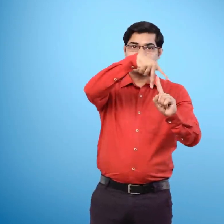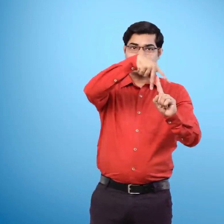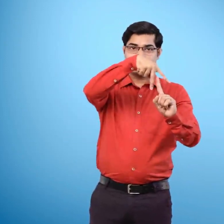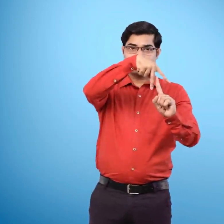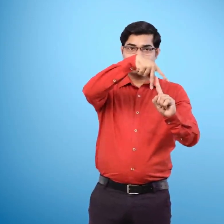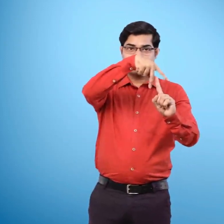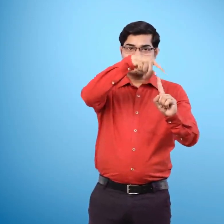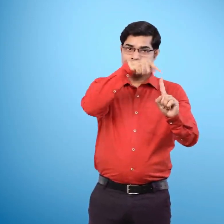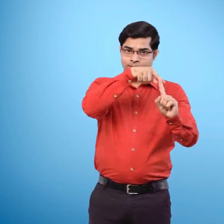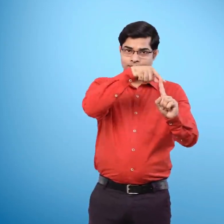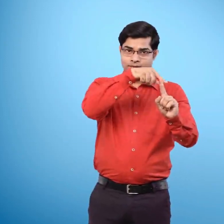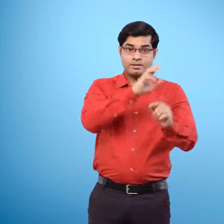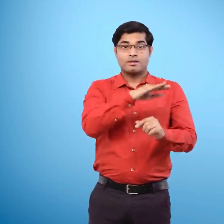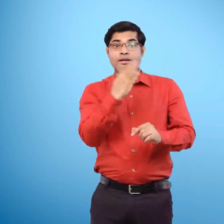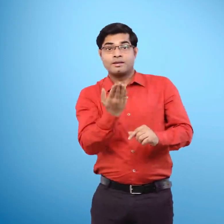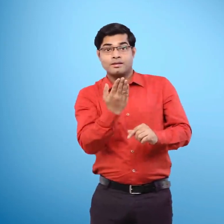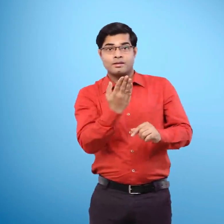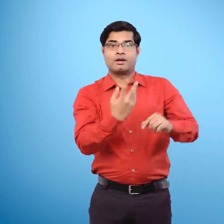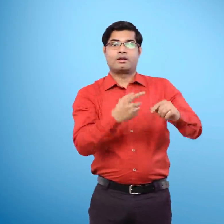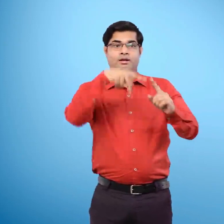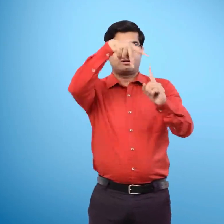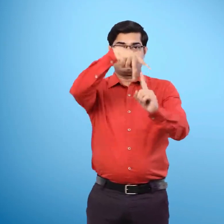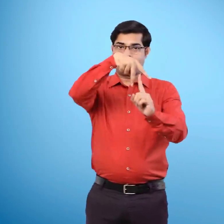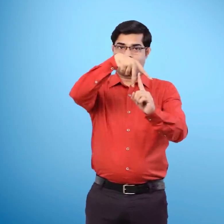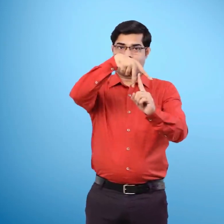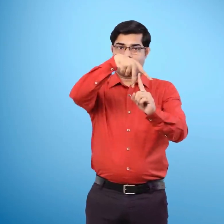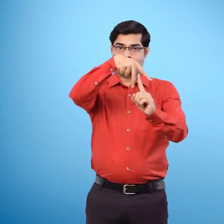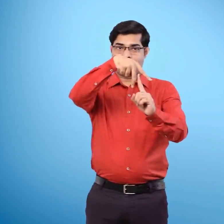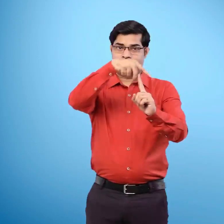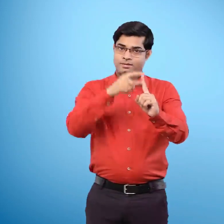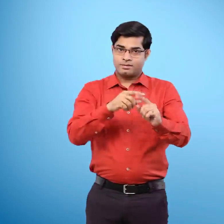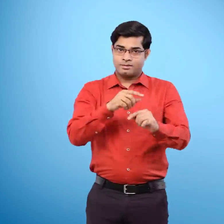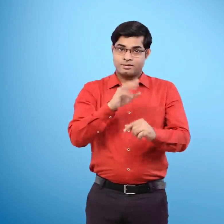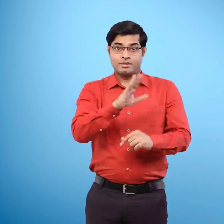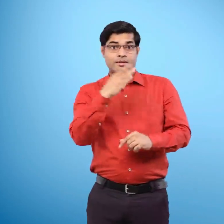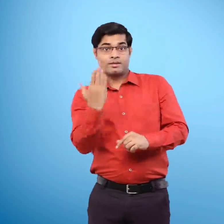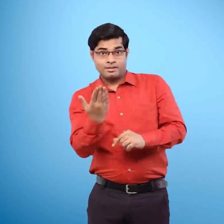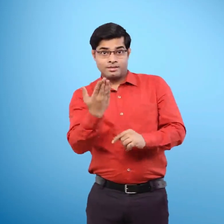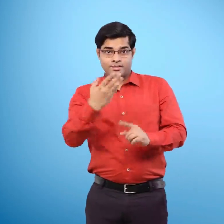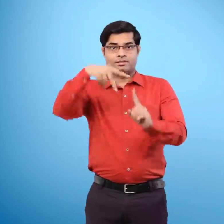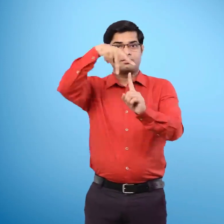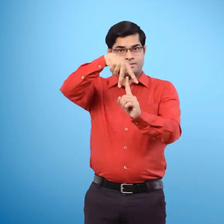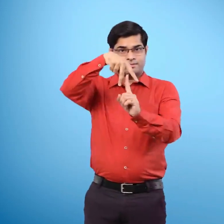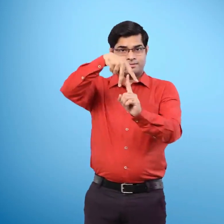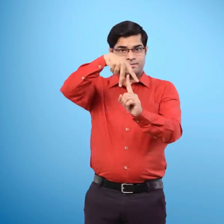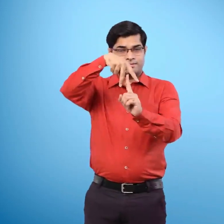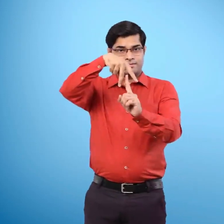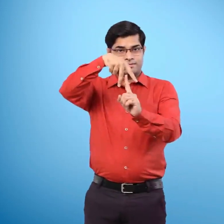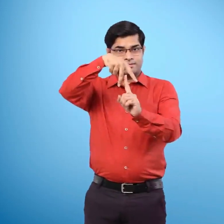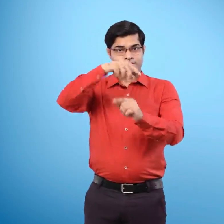Arrow pointing upwards. Box 2. Arrow pointing upwards. Box 3. Arrow pointing